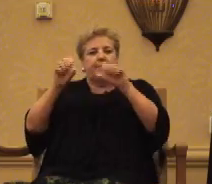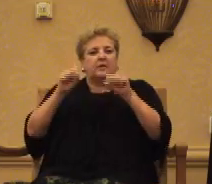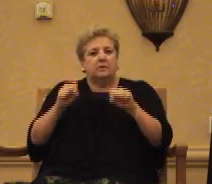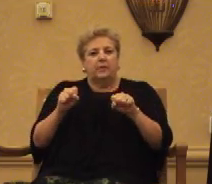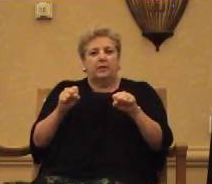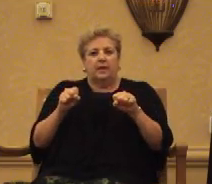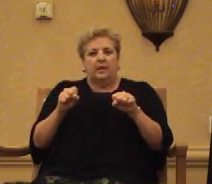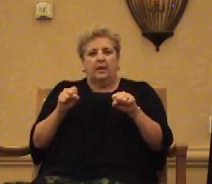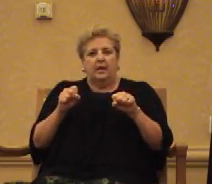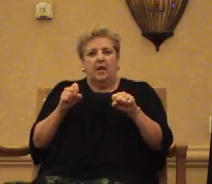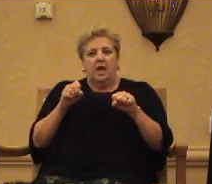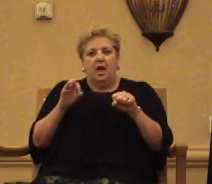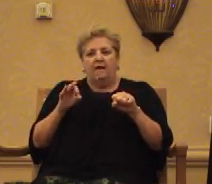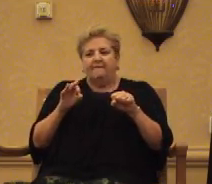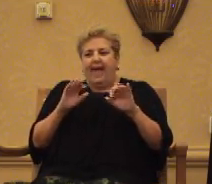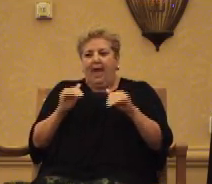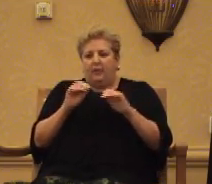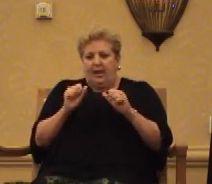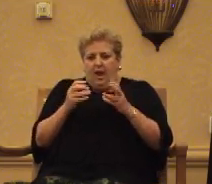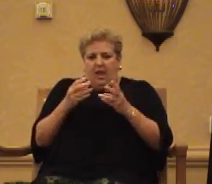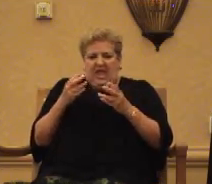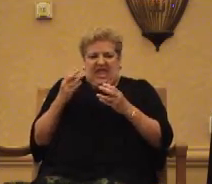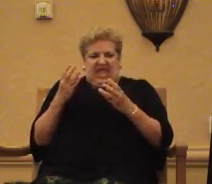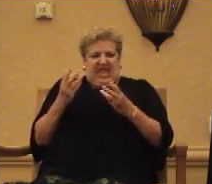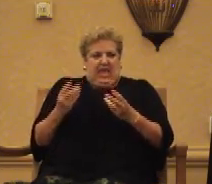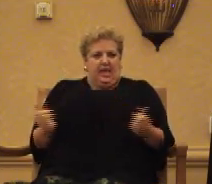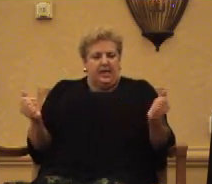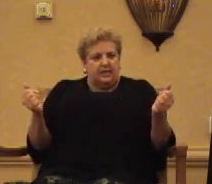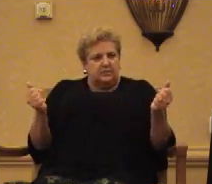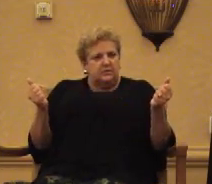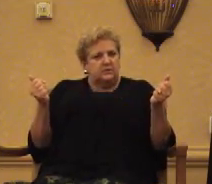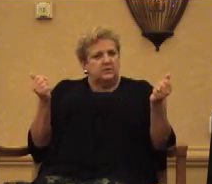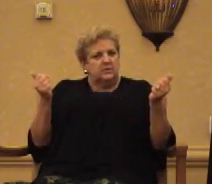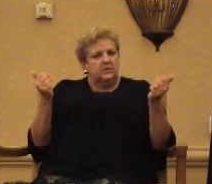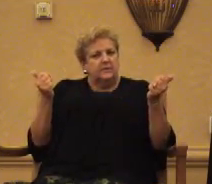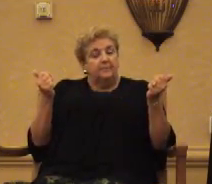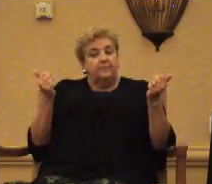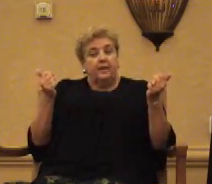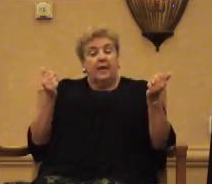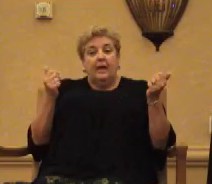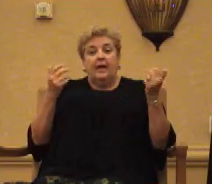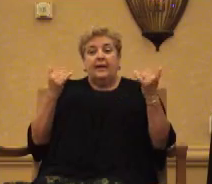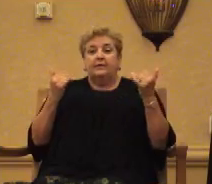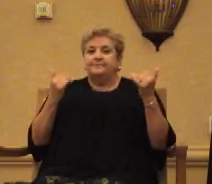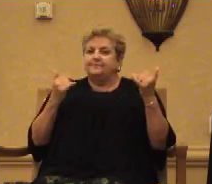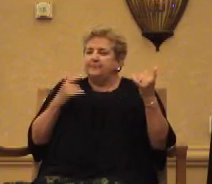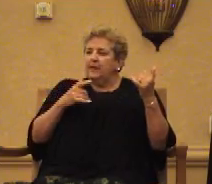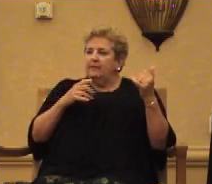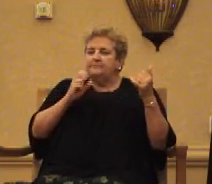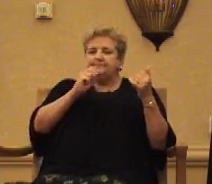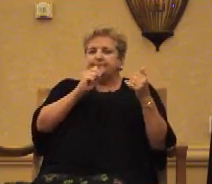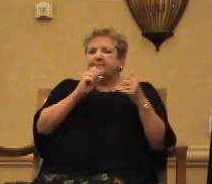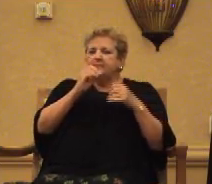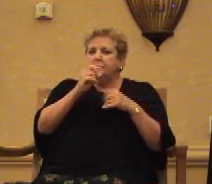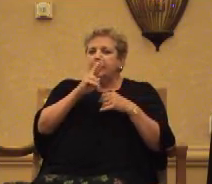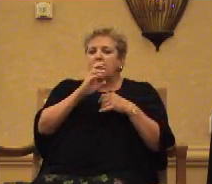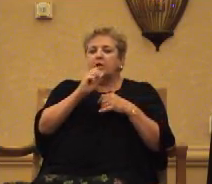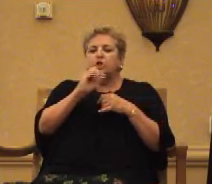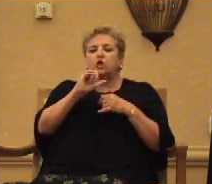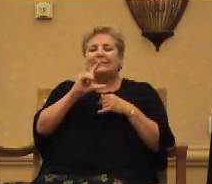and comfort, the possibility of freedom. And Silkworth says something very interesting in our book. When he talks about, after